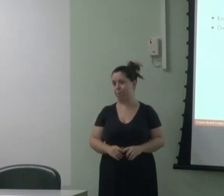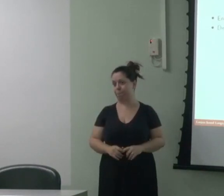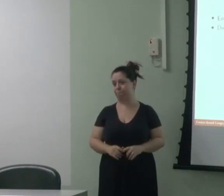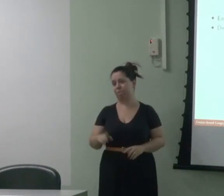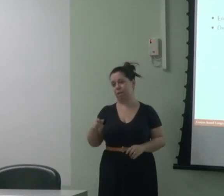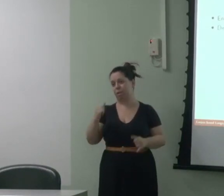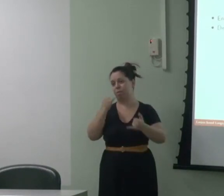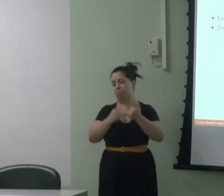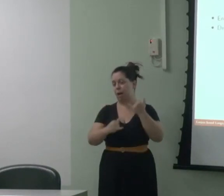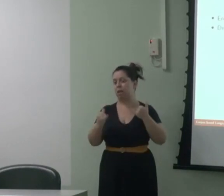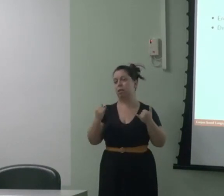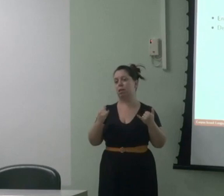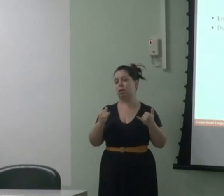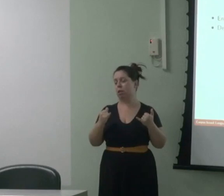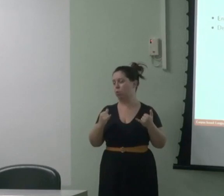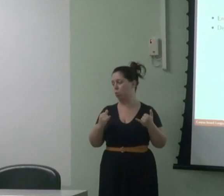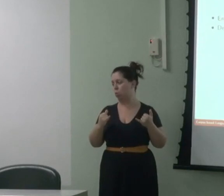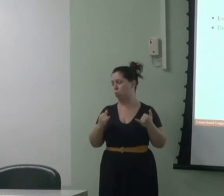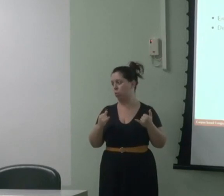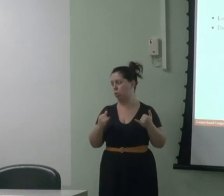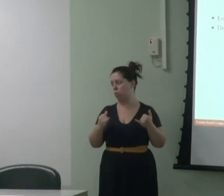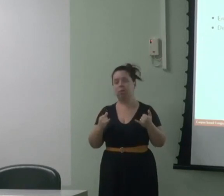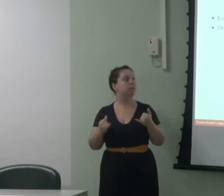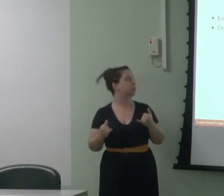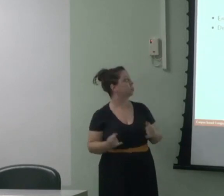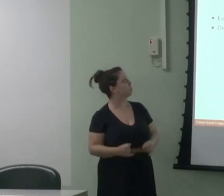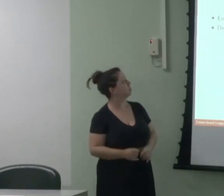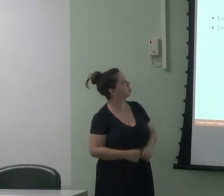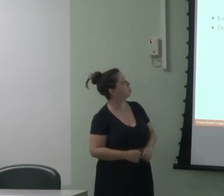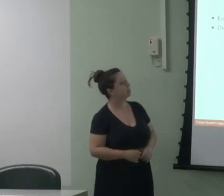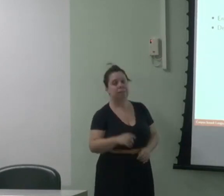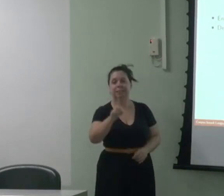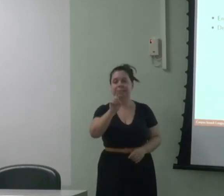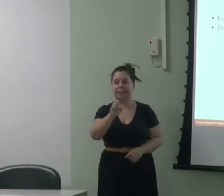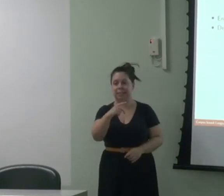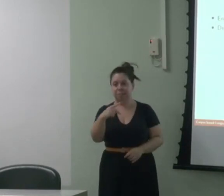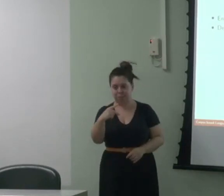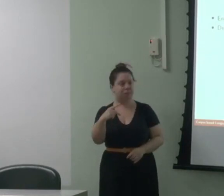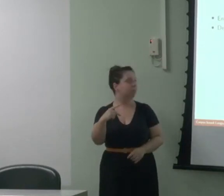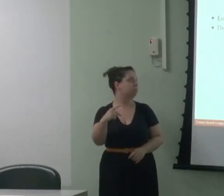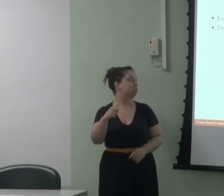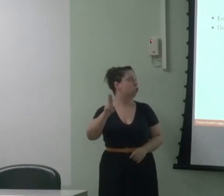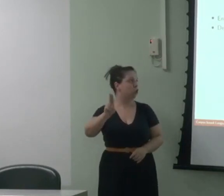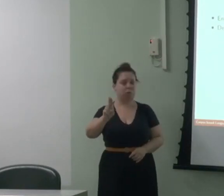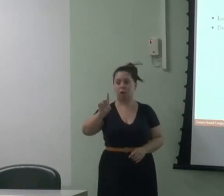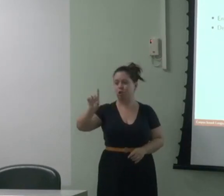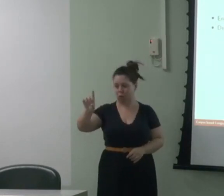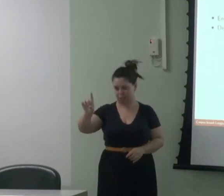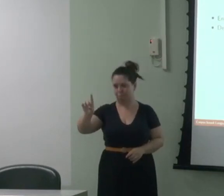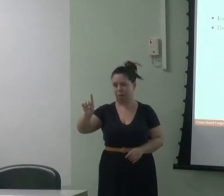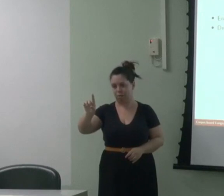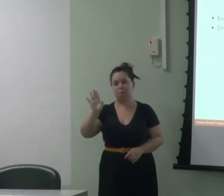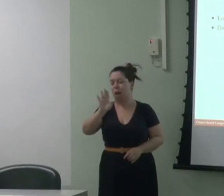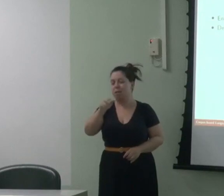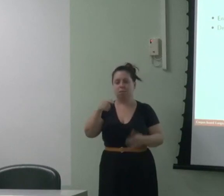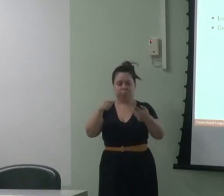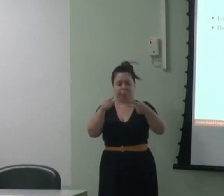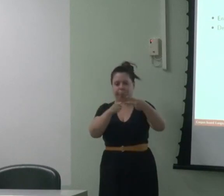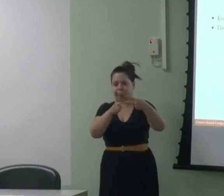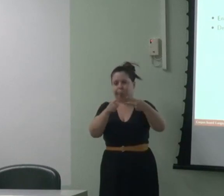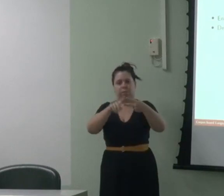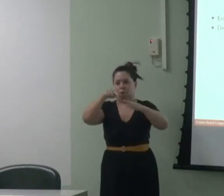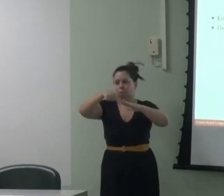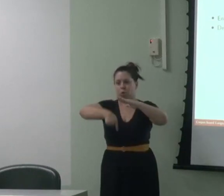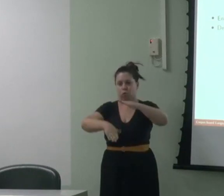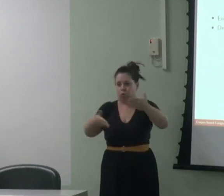similar direction goes the deep universal dependencies. I will not now go into details, maybe in the discussion if you